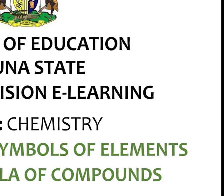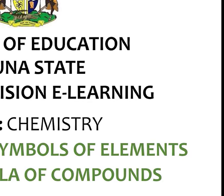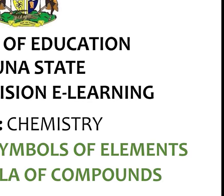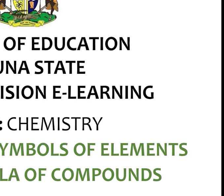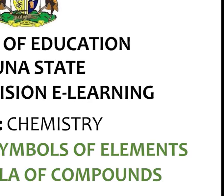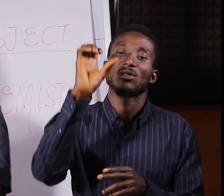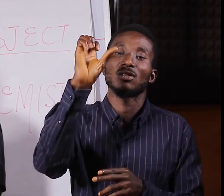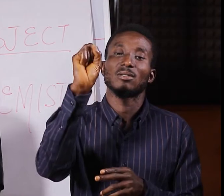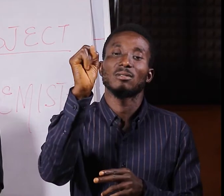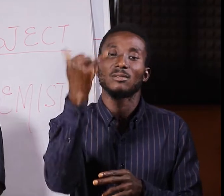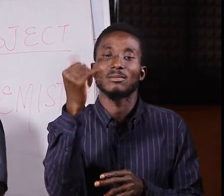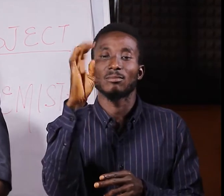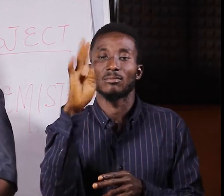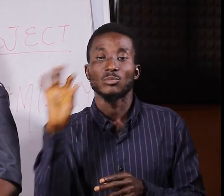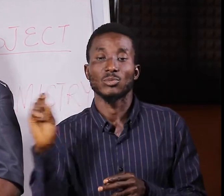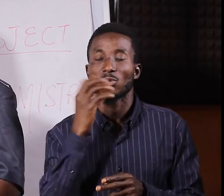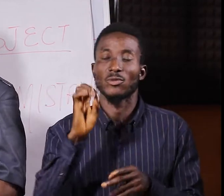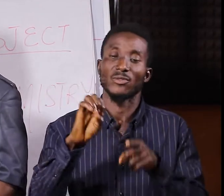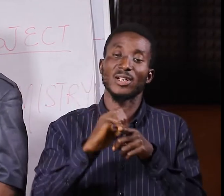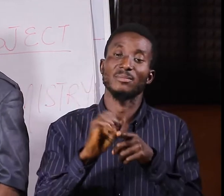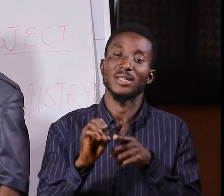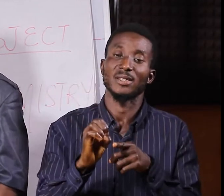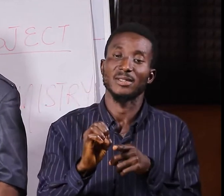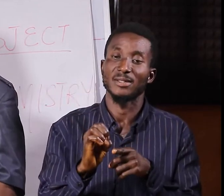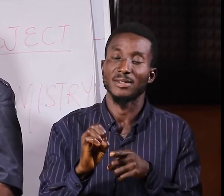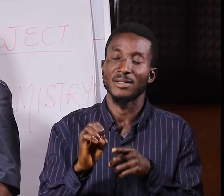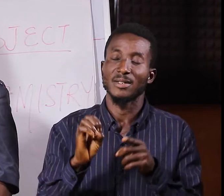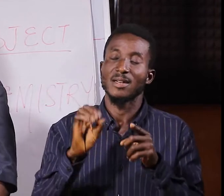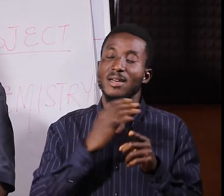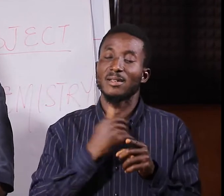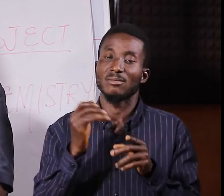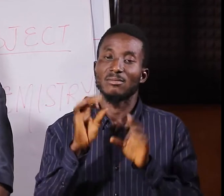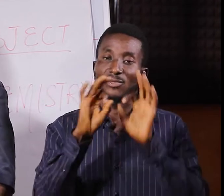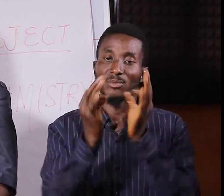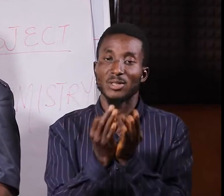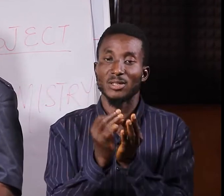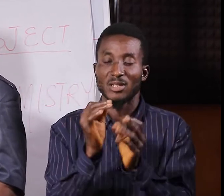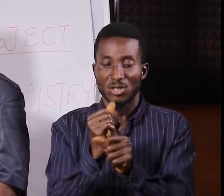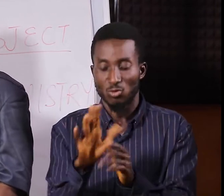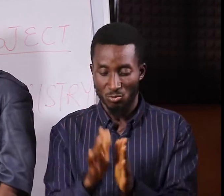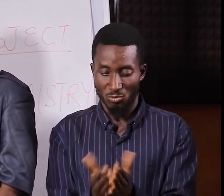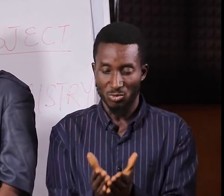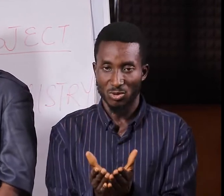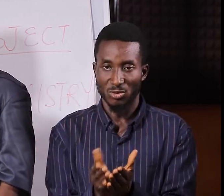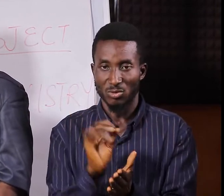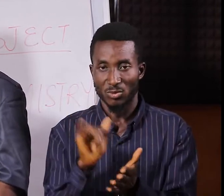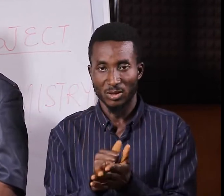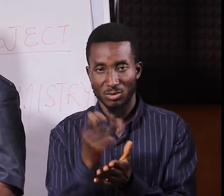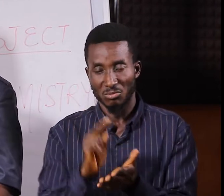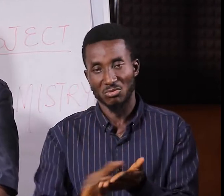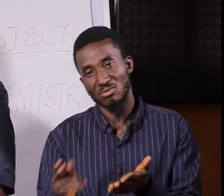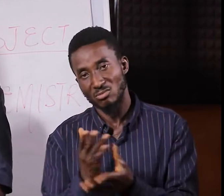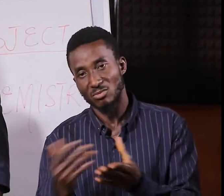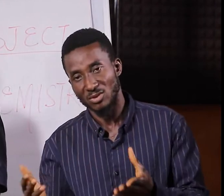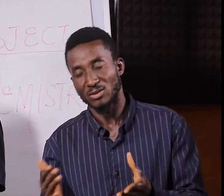of compounds. It's a very important rudiment in chemistry, so pay attention, get your pens and paper ready to get the important